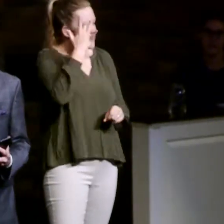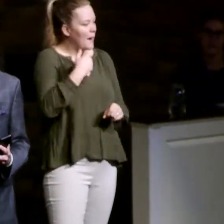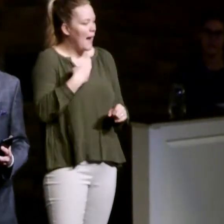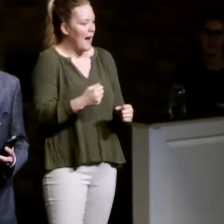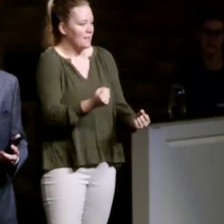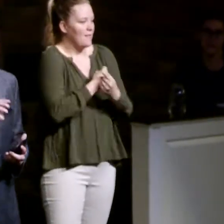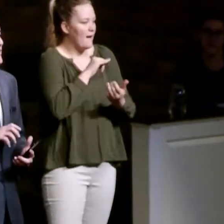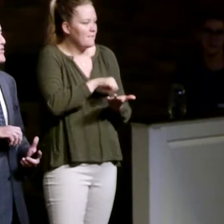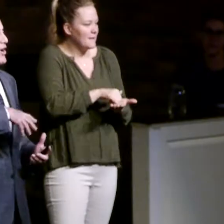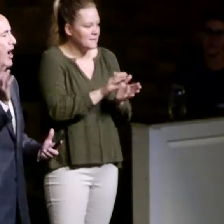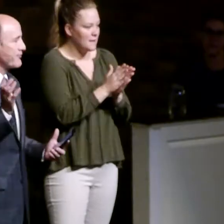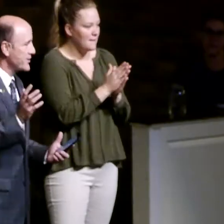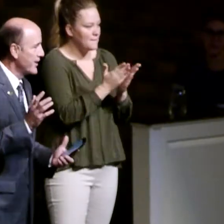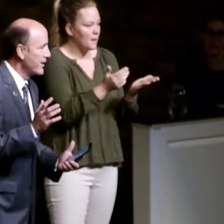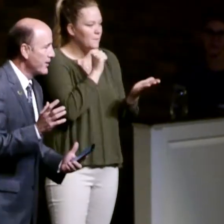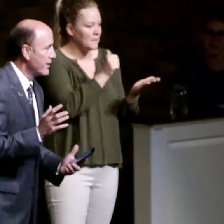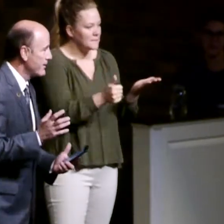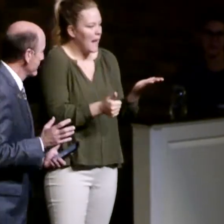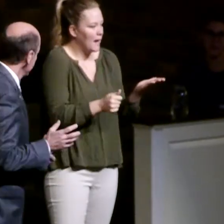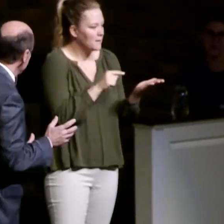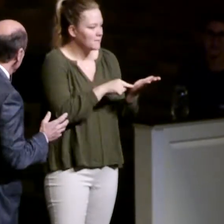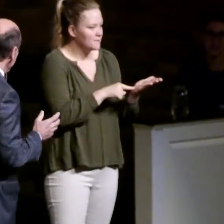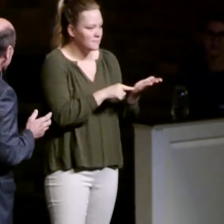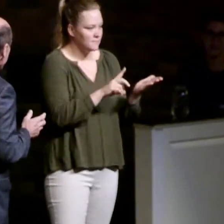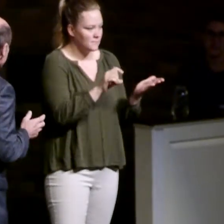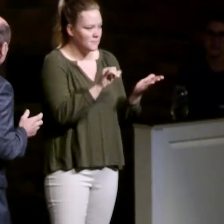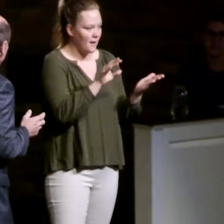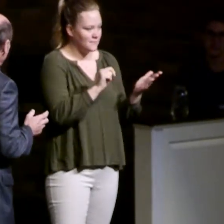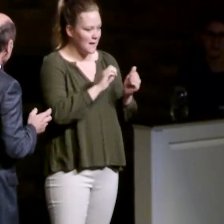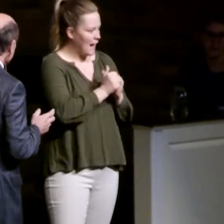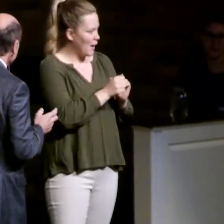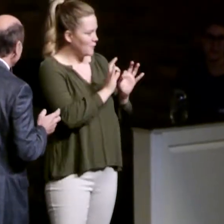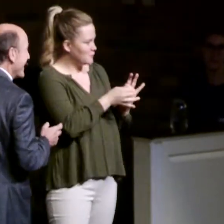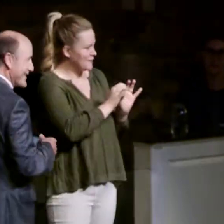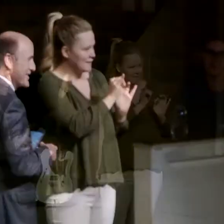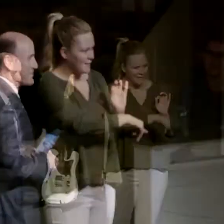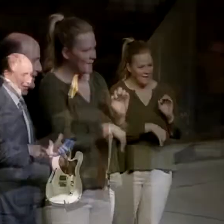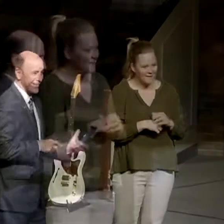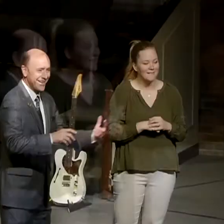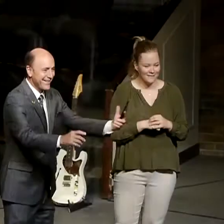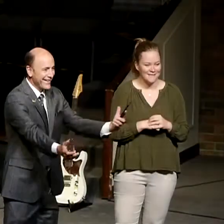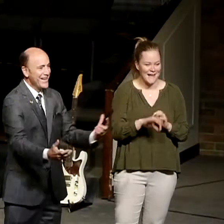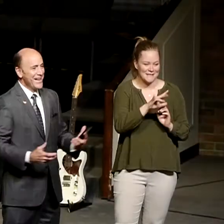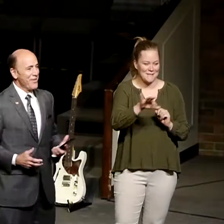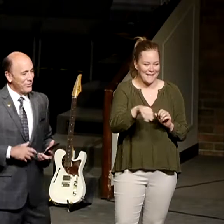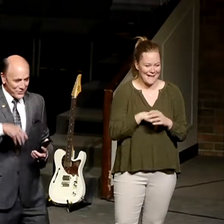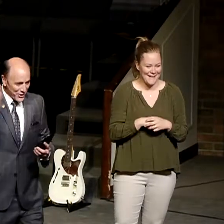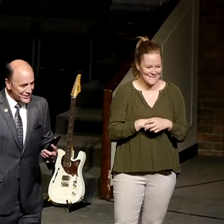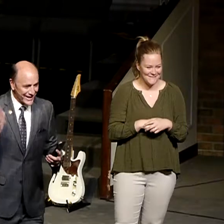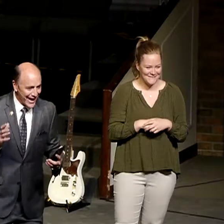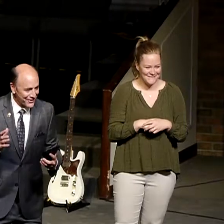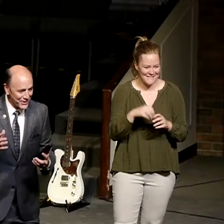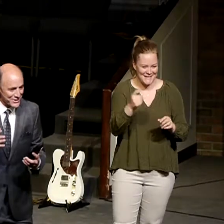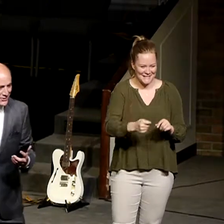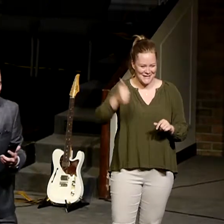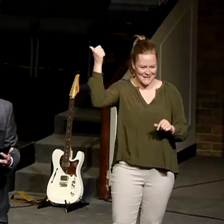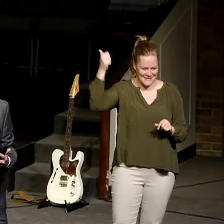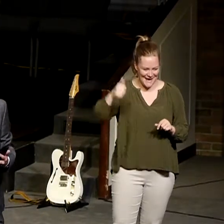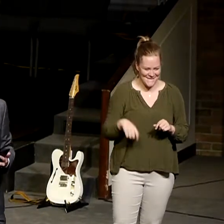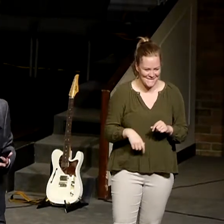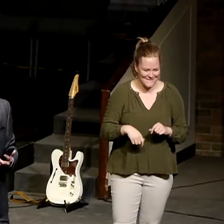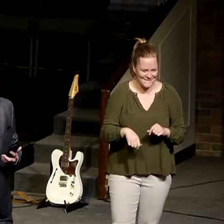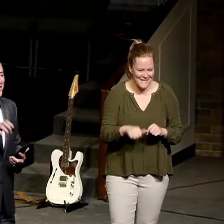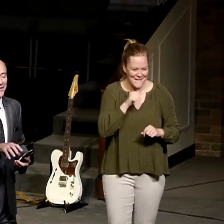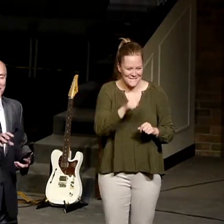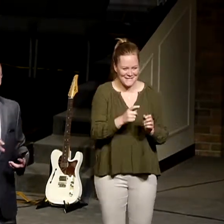fact that this book was not doffed. How do you translate doffed? Yes, he's spelling it out. Tossed out. Wasn't thrown out of